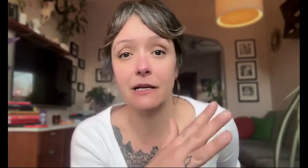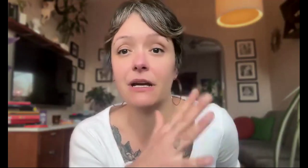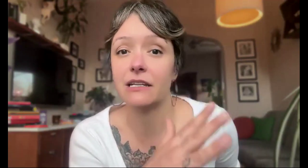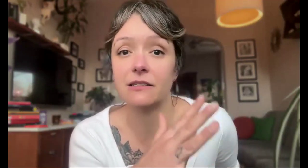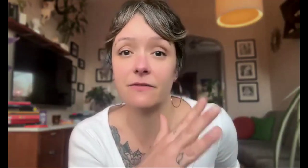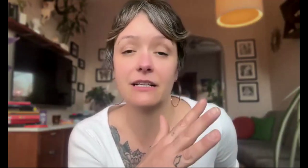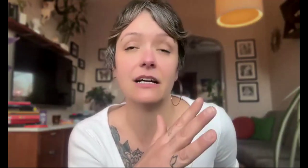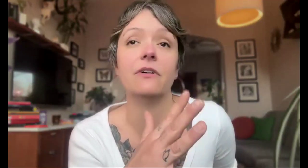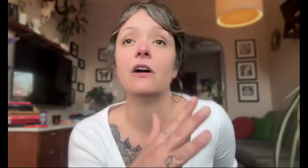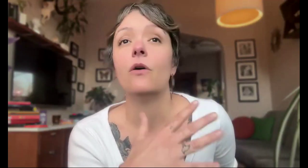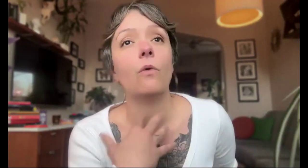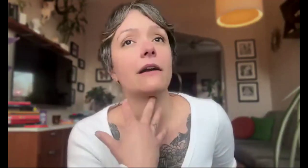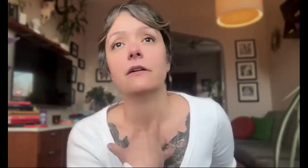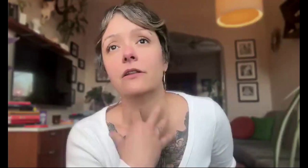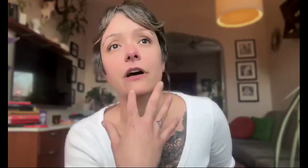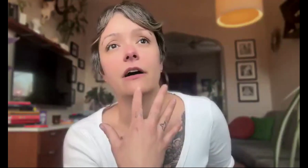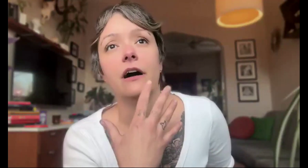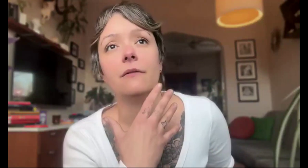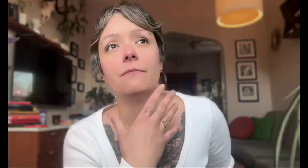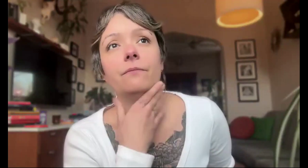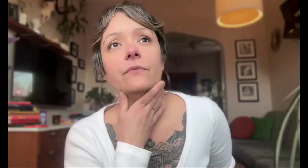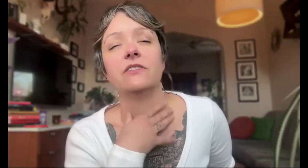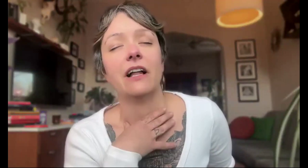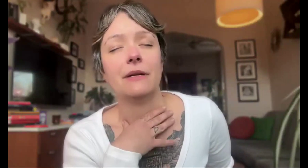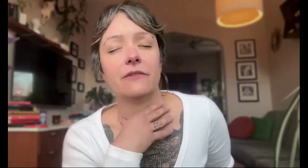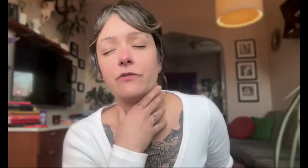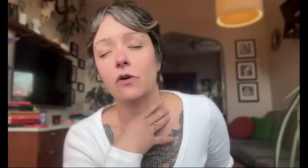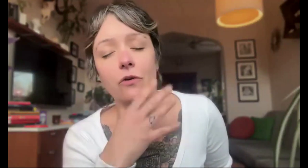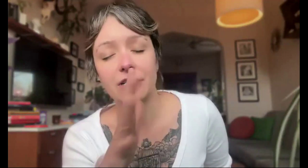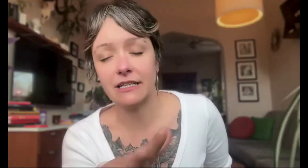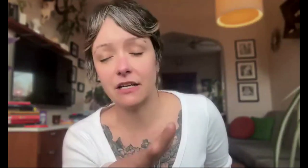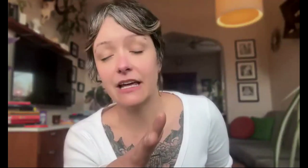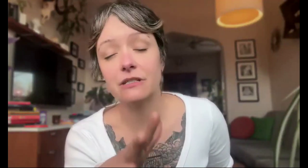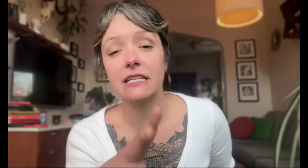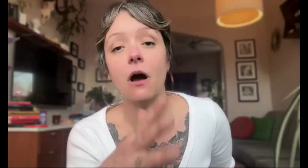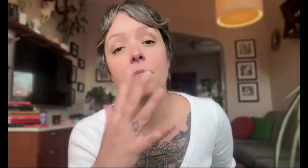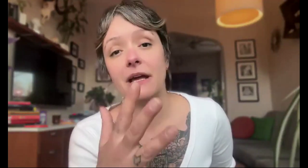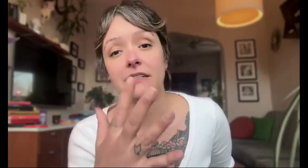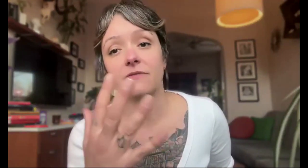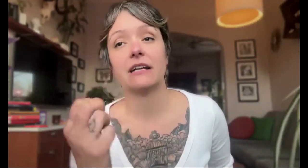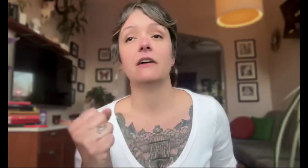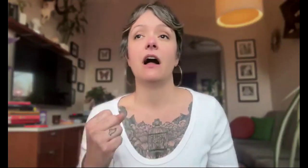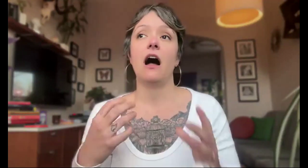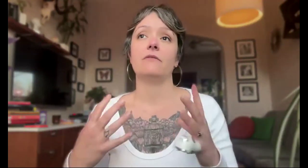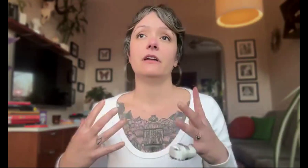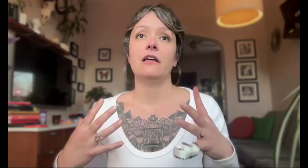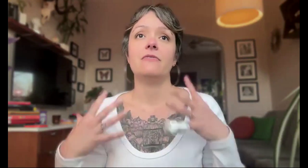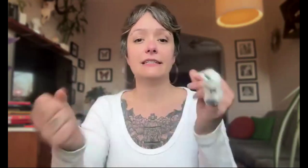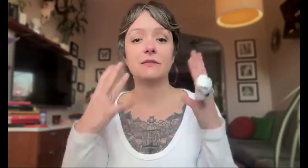speak because of the fact of, one, the development of their vocal cords and things along those lines, but because of the fact of this is